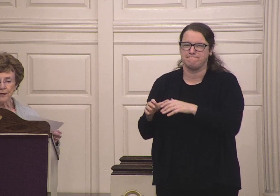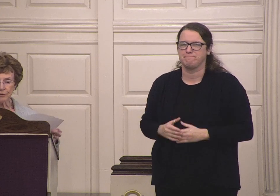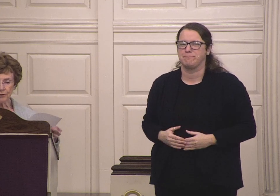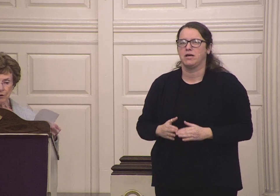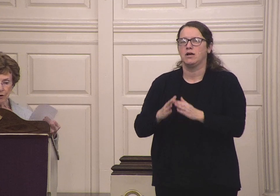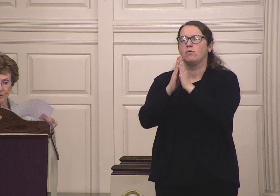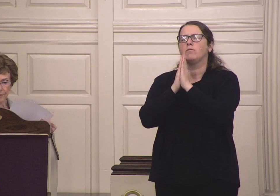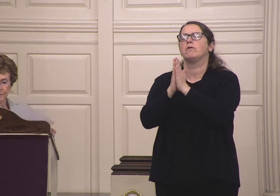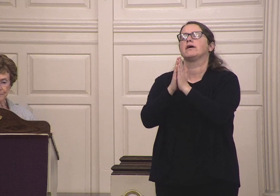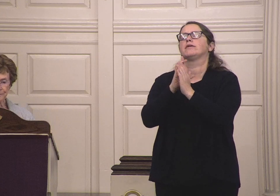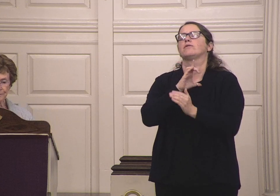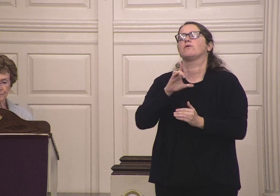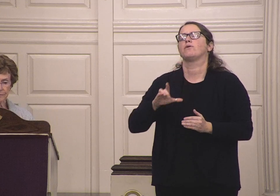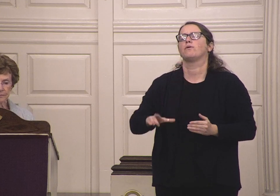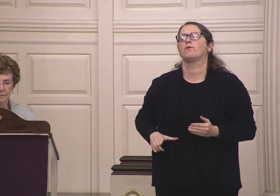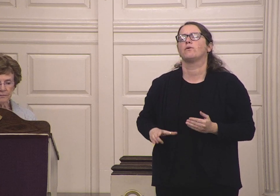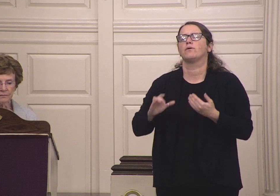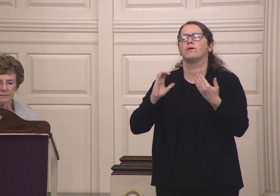we pray to the Lord.